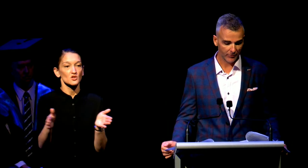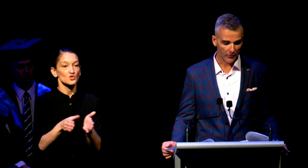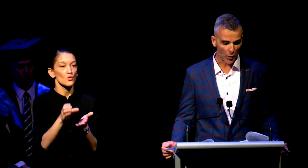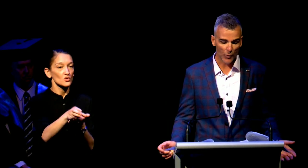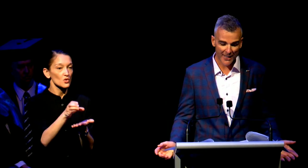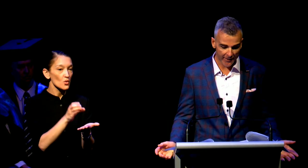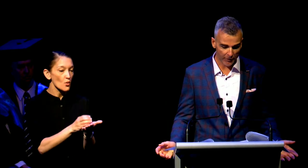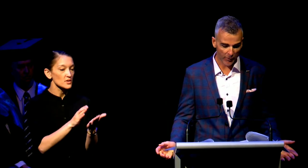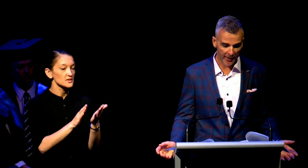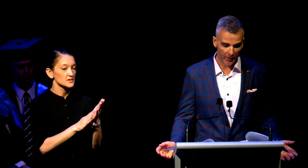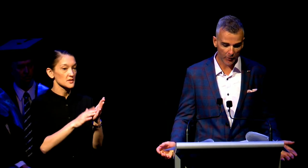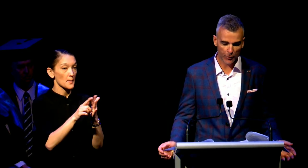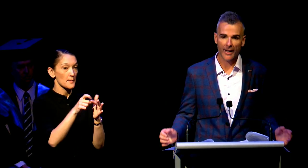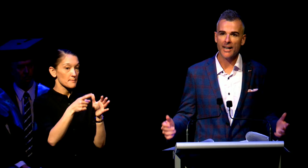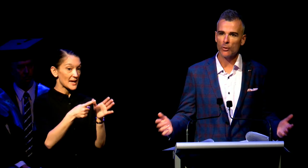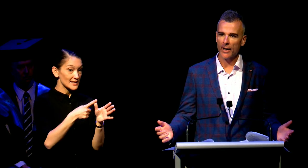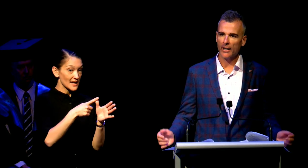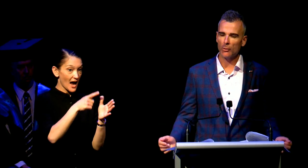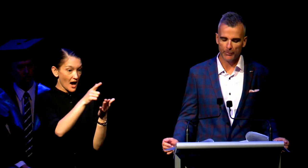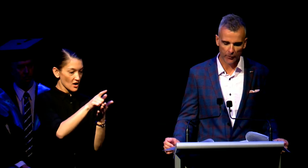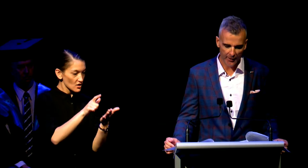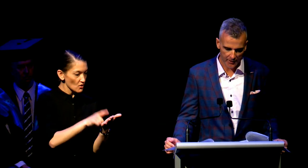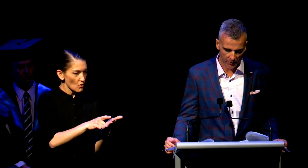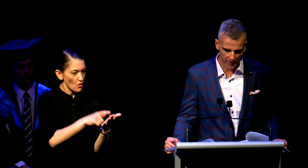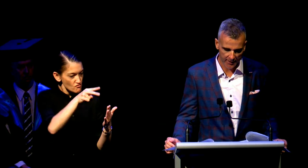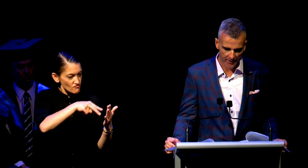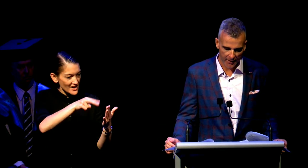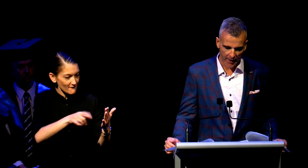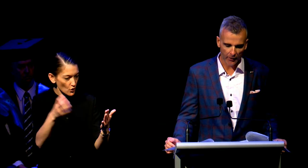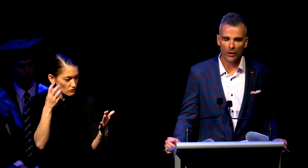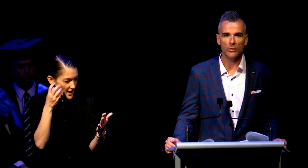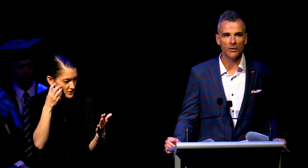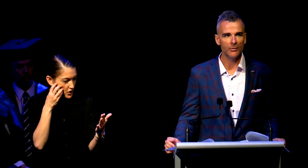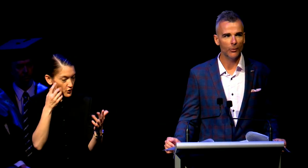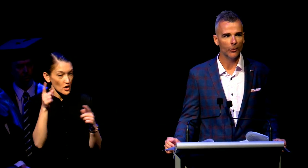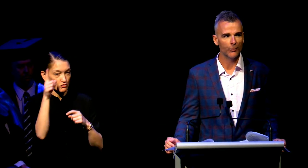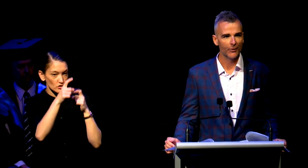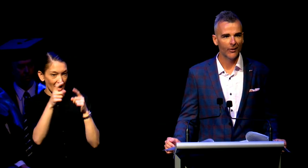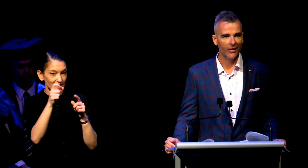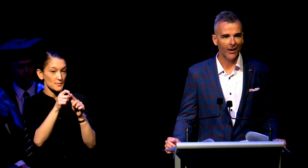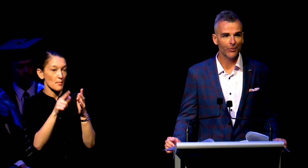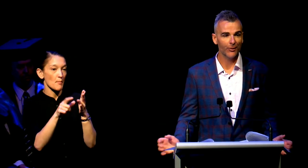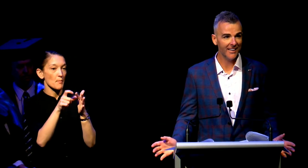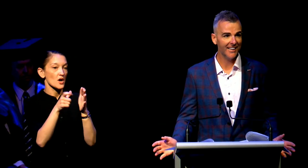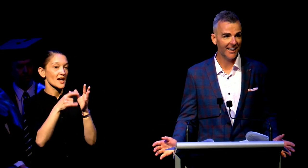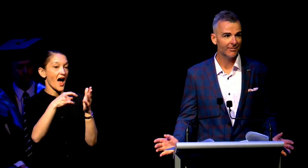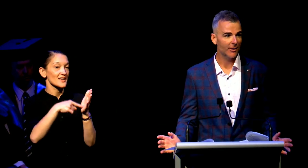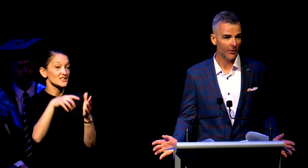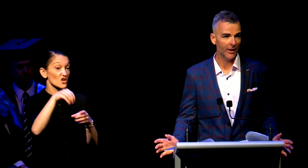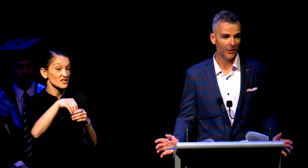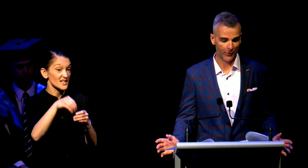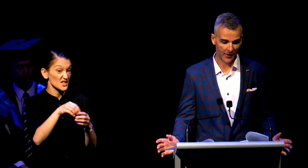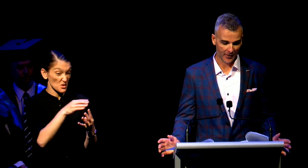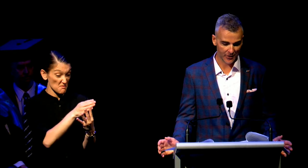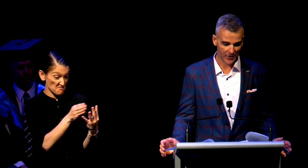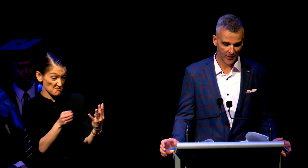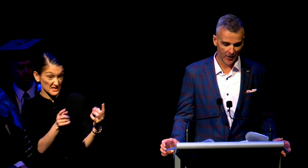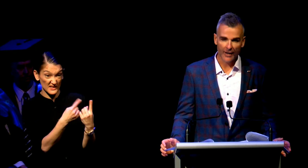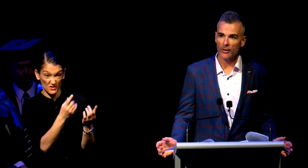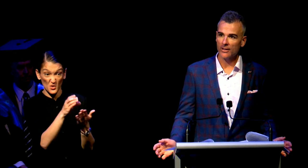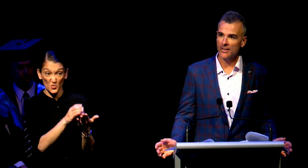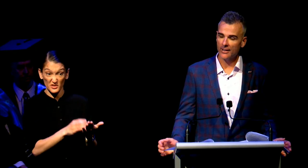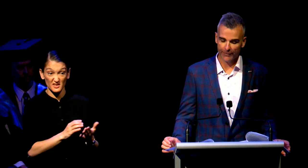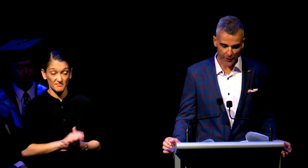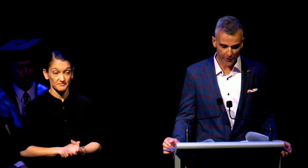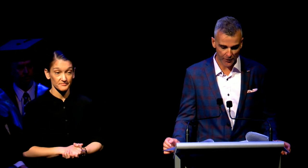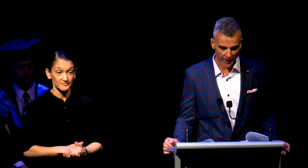law, reading for radio, creating radio and podcast content, and a whole lot more. I really loved learning new things.